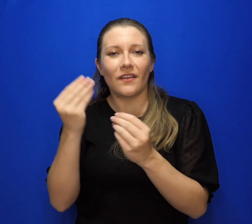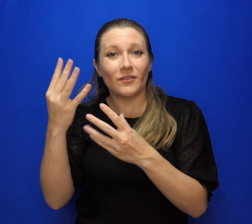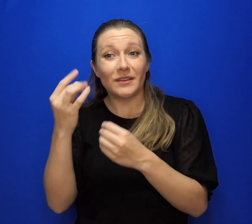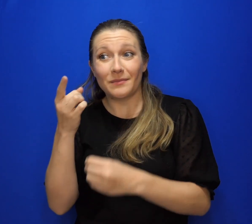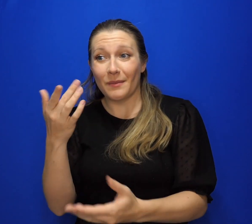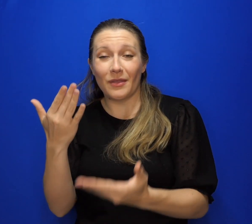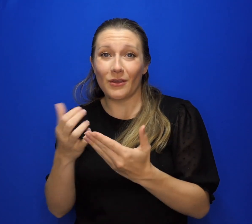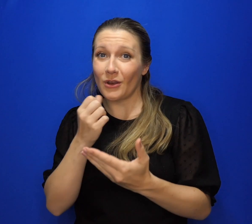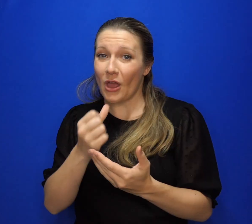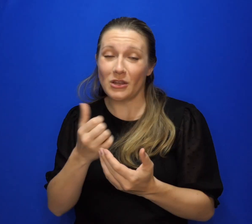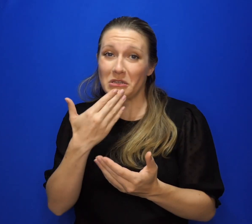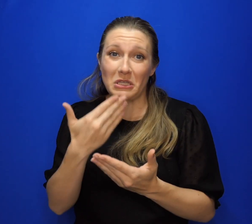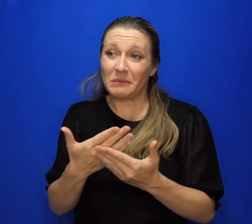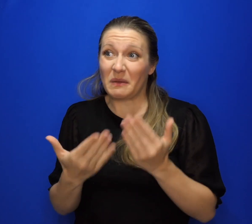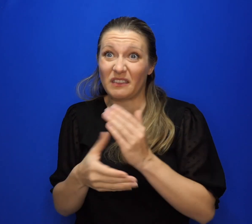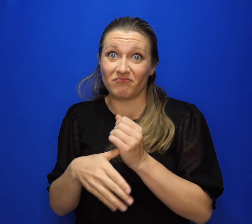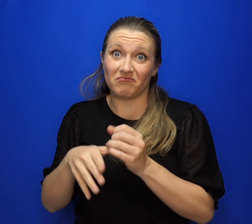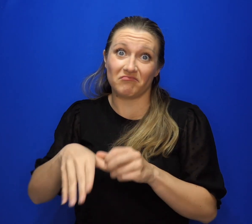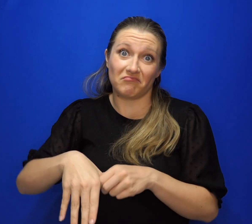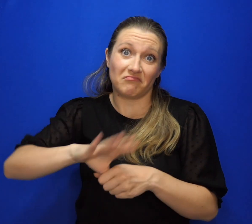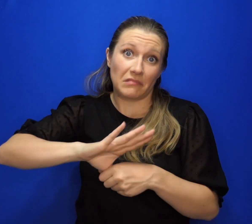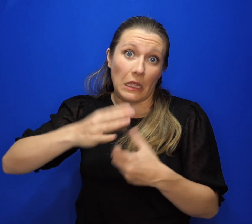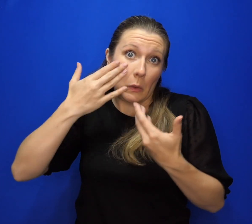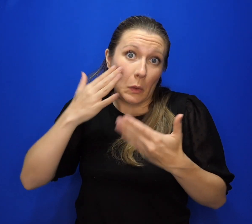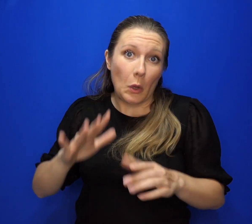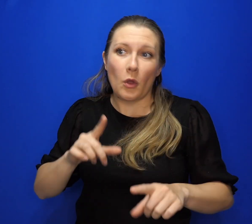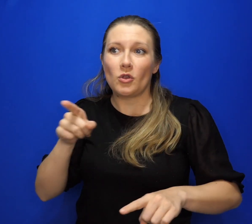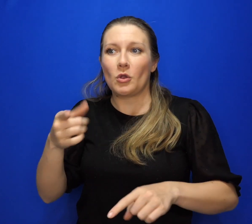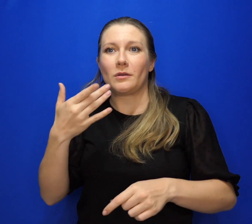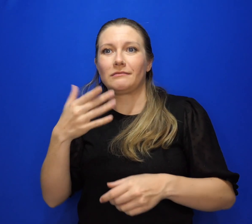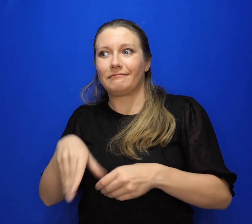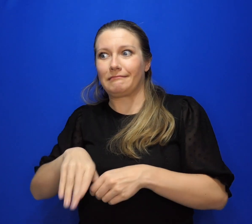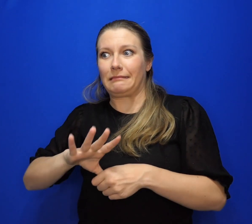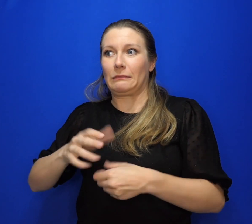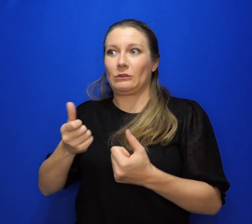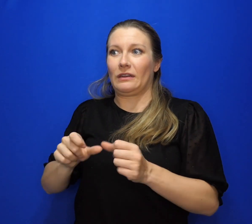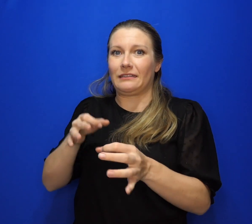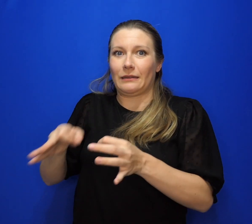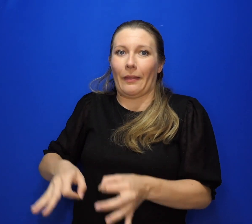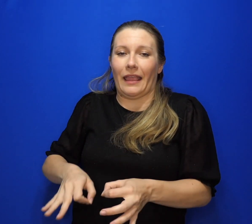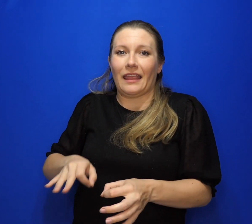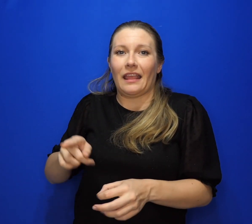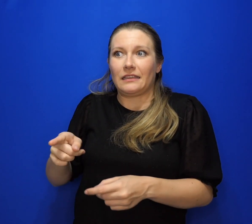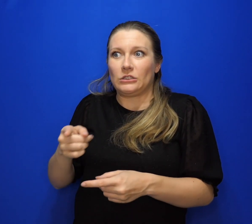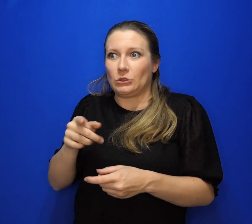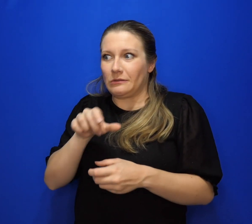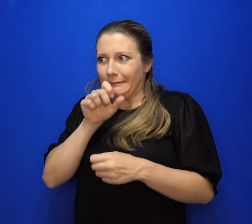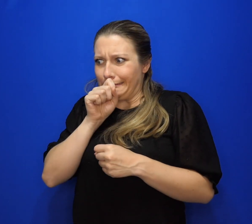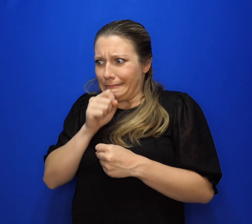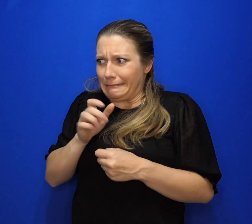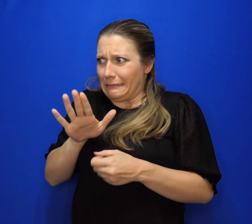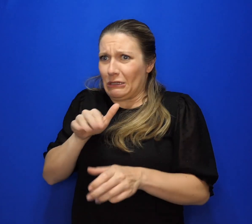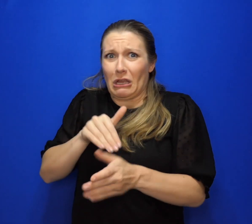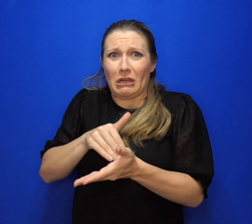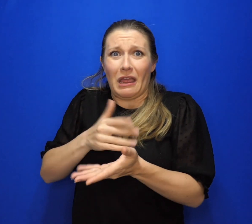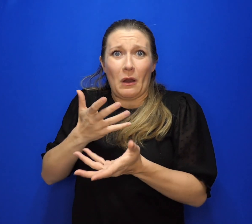what's going on because you get in there and you clam up a little bit because they're the doctor and you don't want to say anything and blah, blah, blah. And so it's